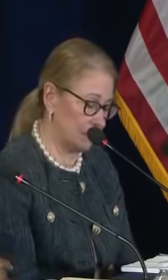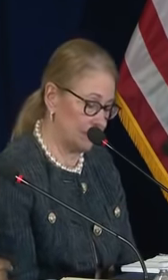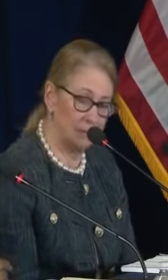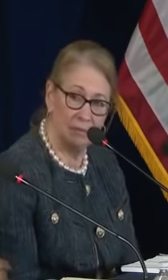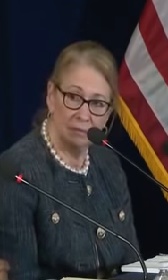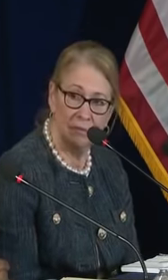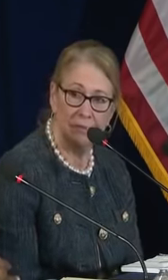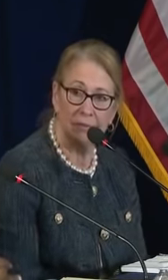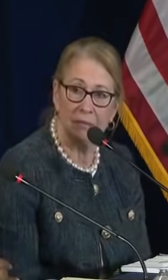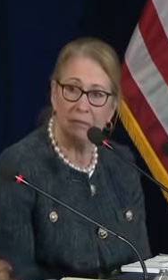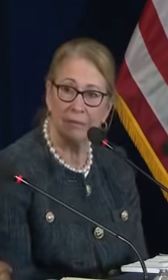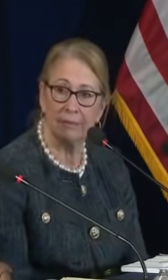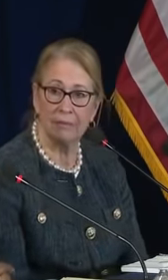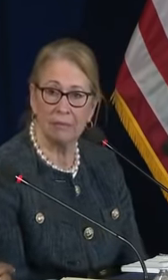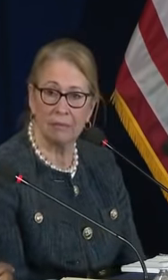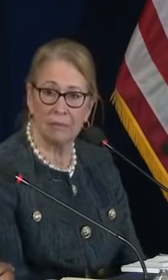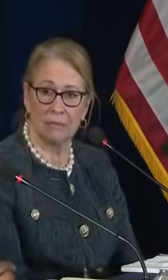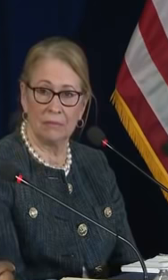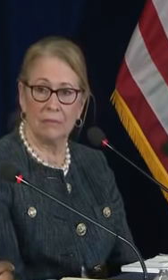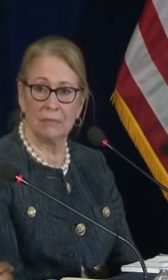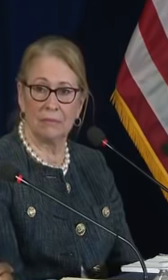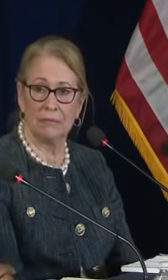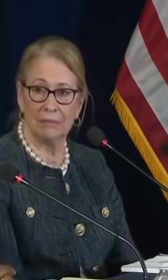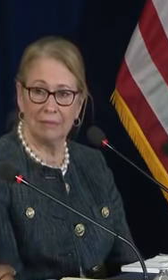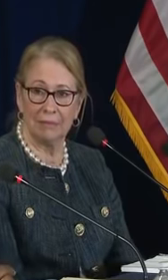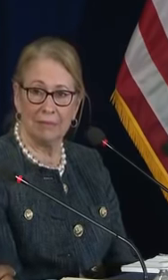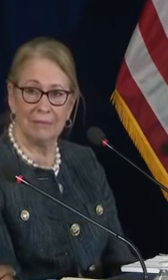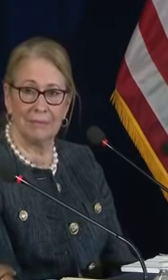our website, which is Department of Education website.